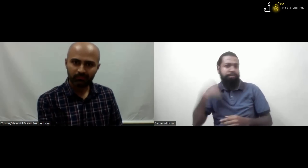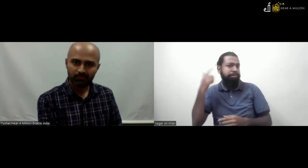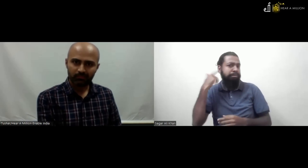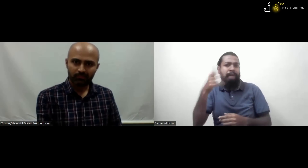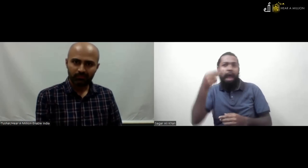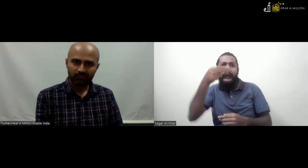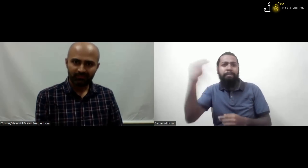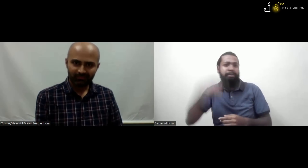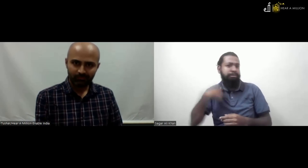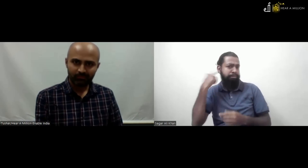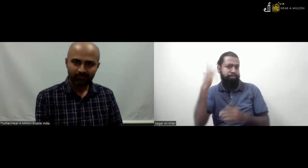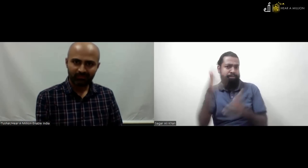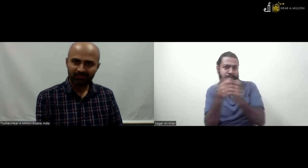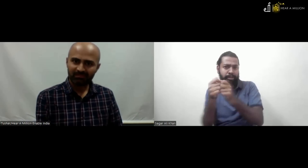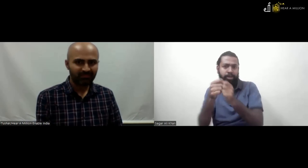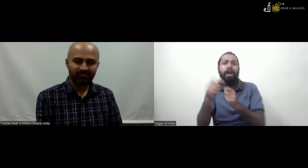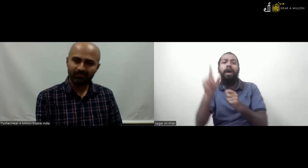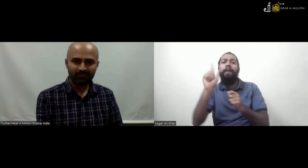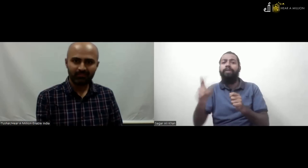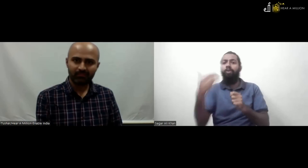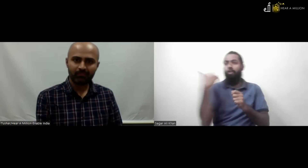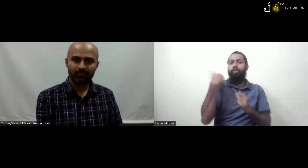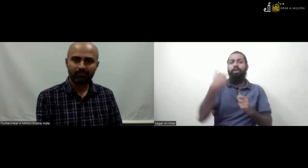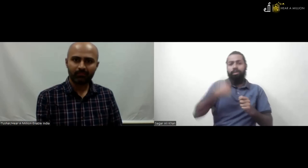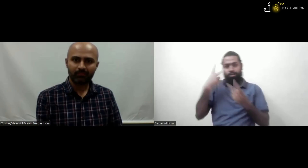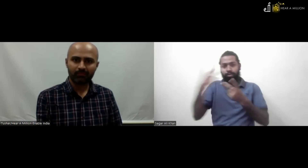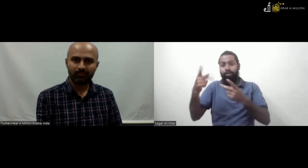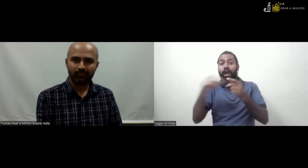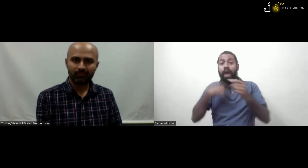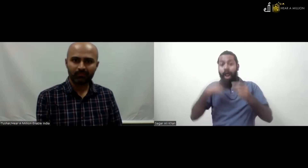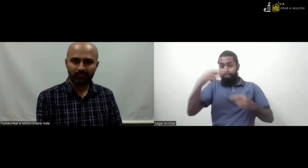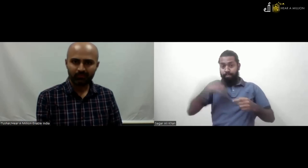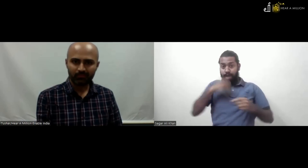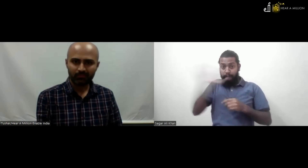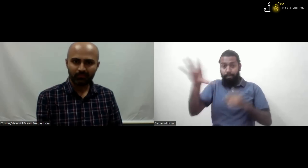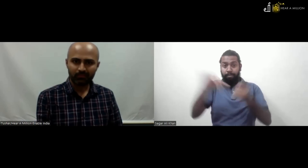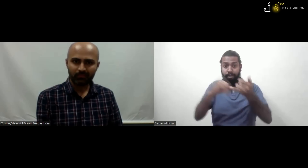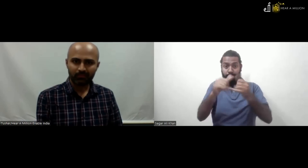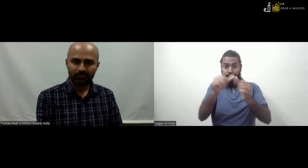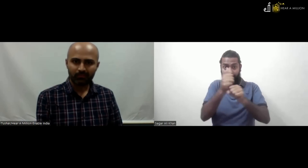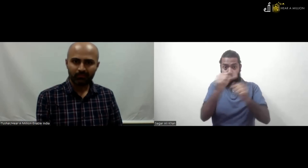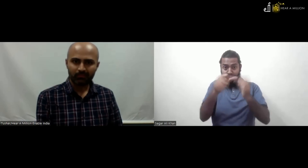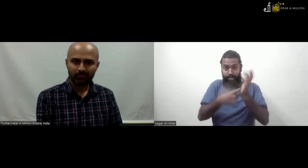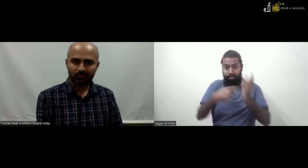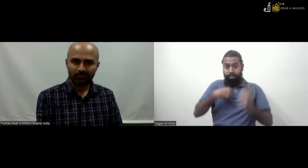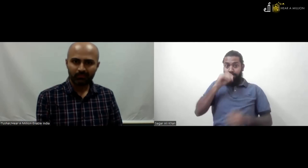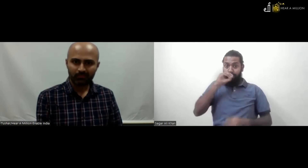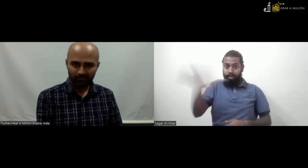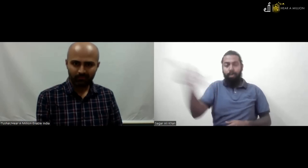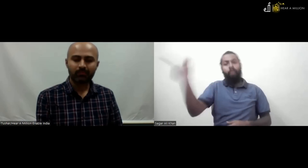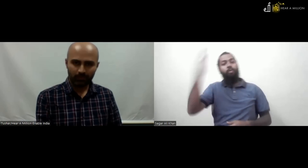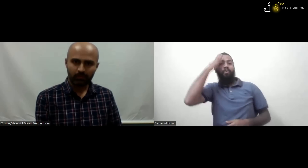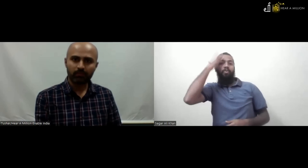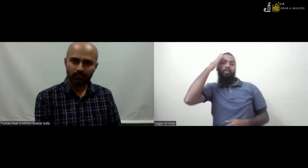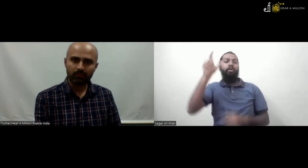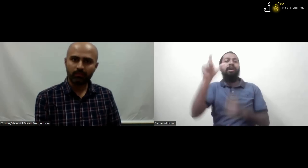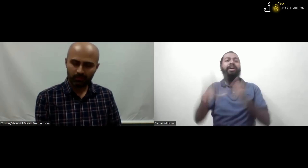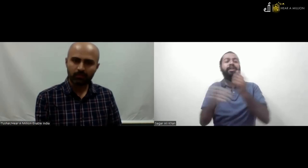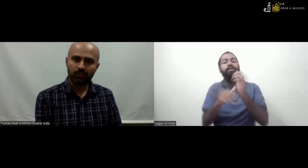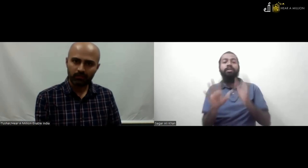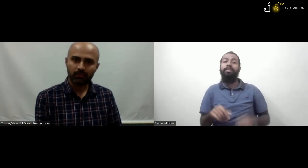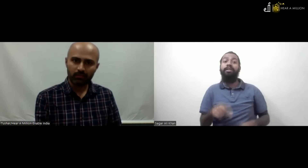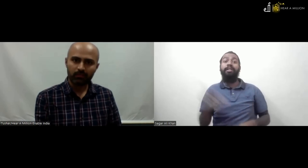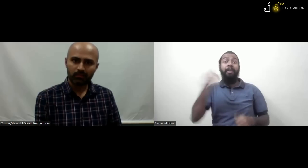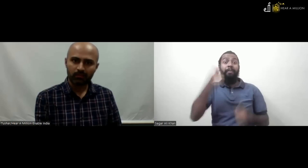officer who is checking the names. So I went up to him and told him that, please, I don't hear. If you can let me know, my name is Sagar. I'm here as